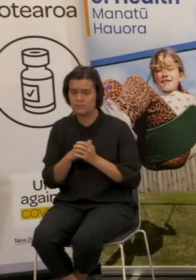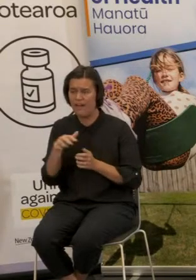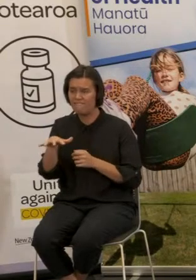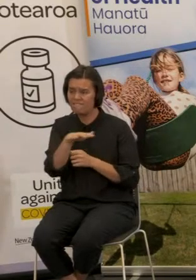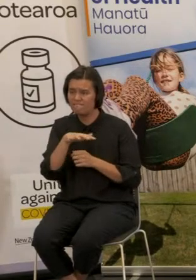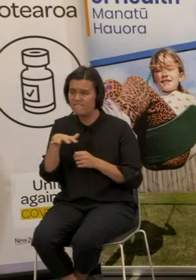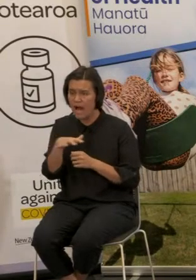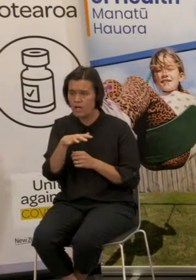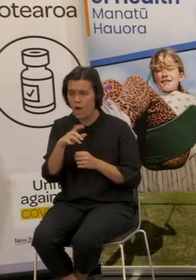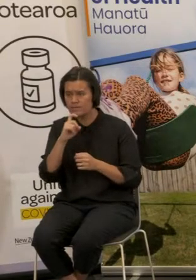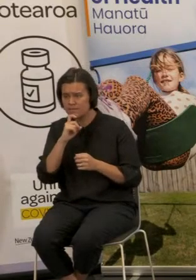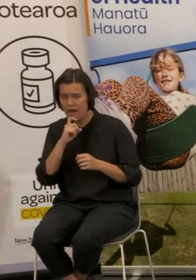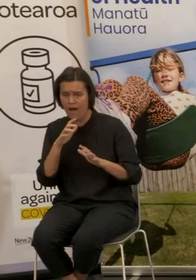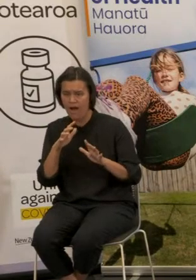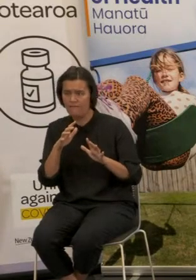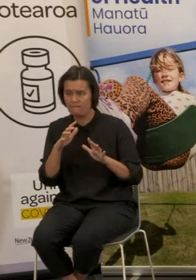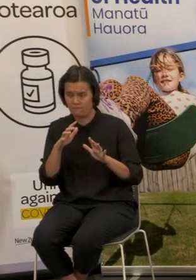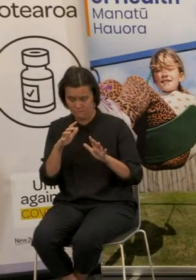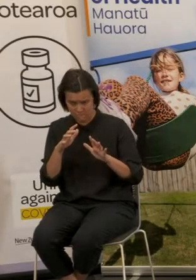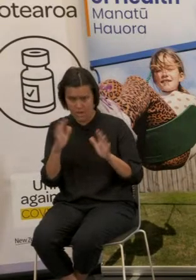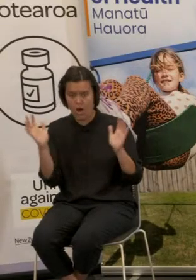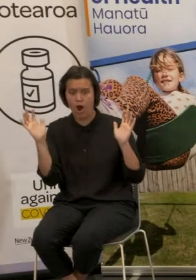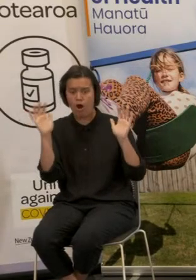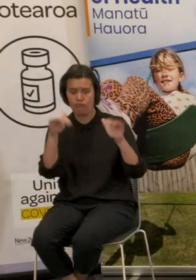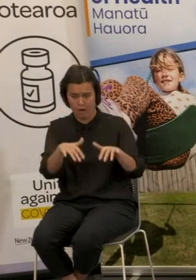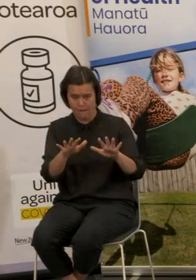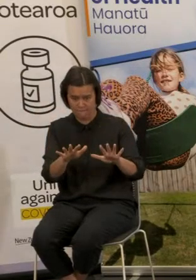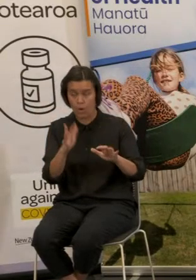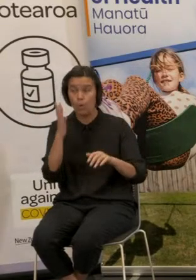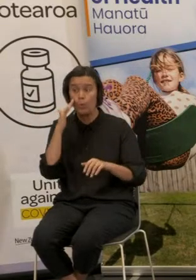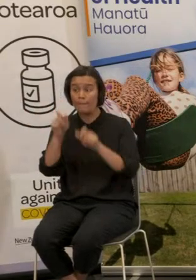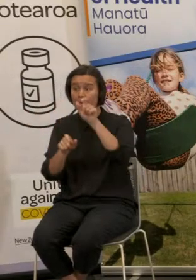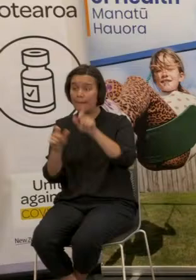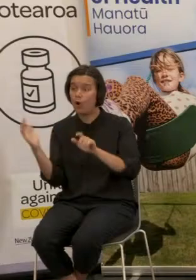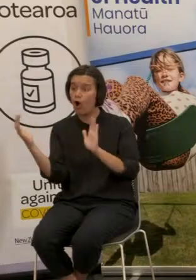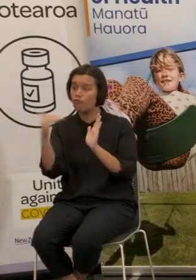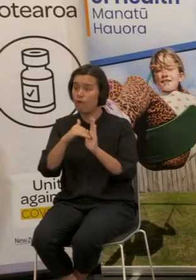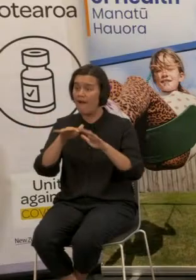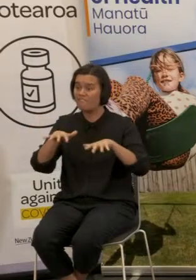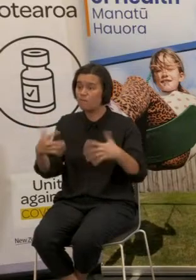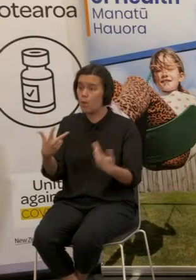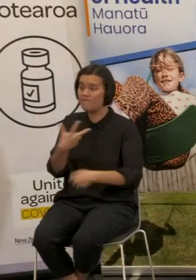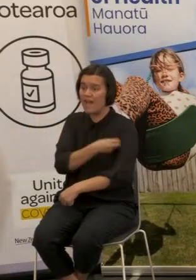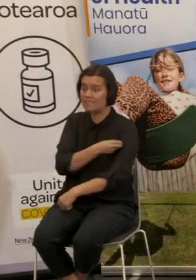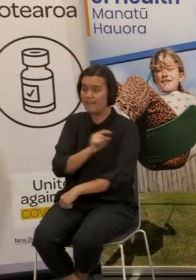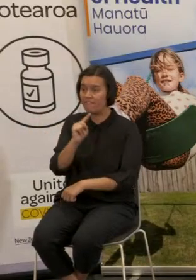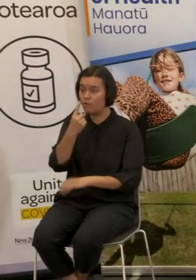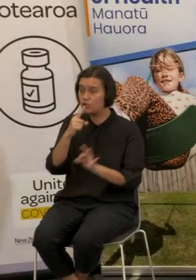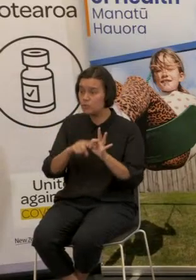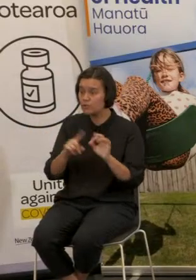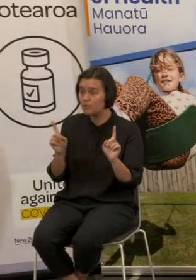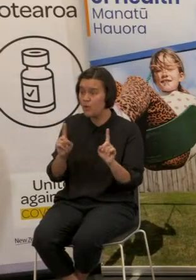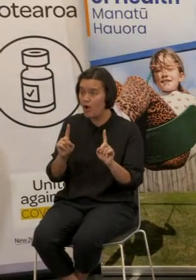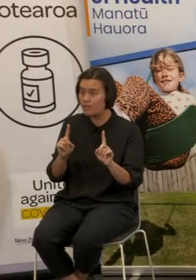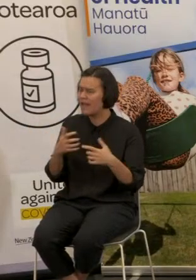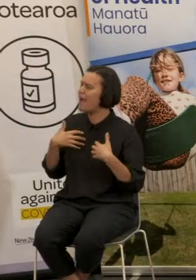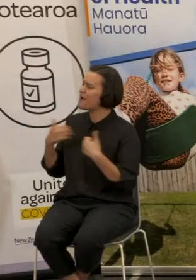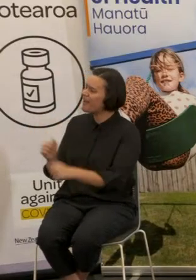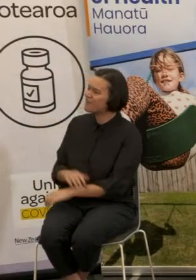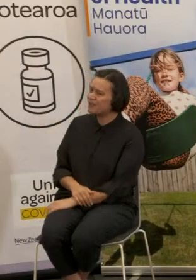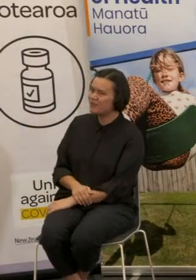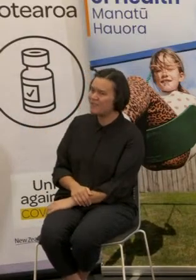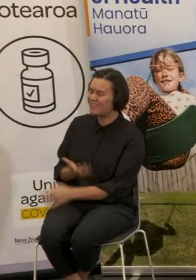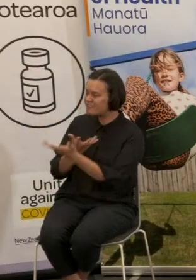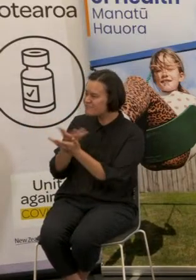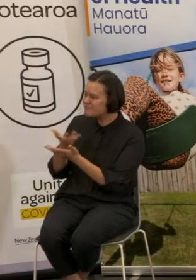door, and their first question was, how are you? How are you, whānau? And then eventually they got to the vaccine, had a discussion about